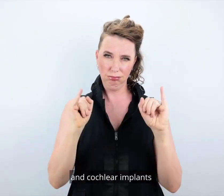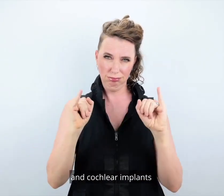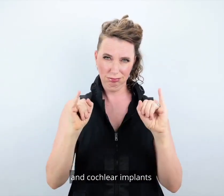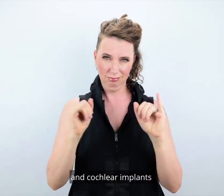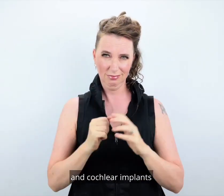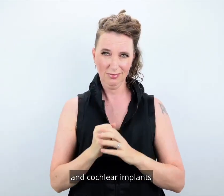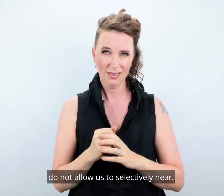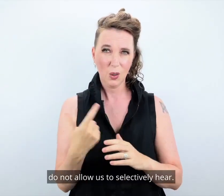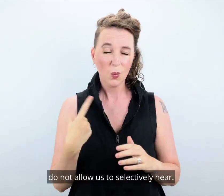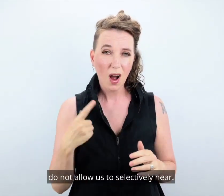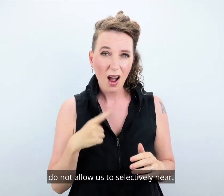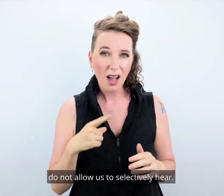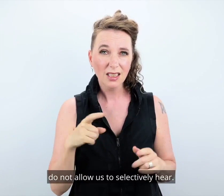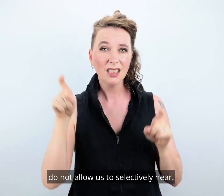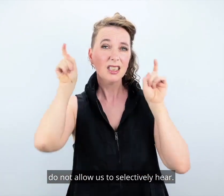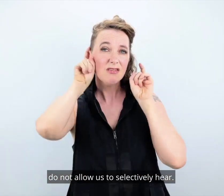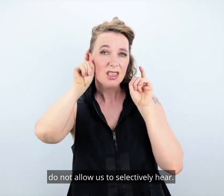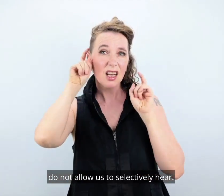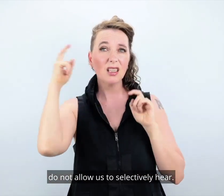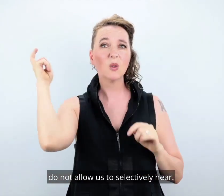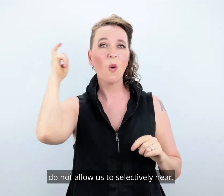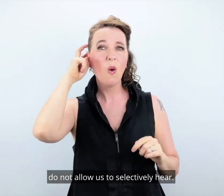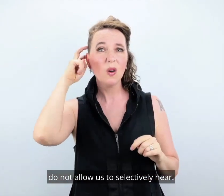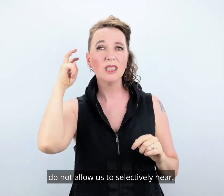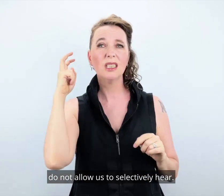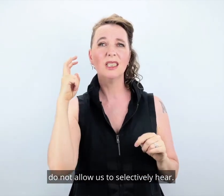implants do not allow us to selectively hear.